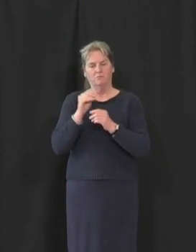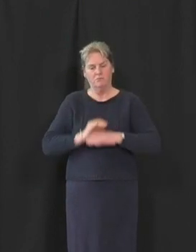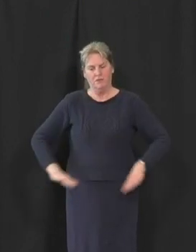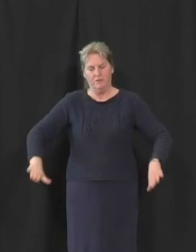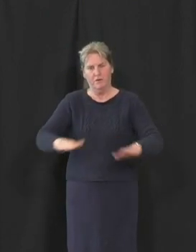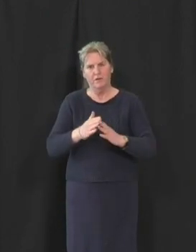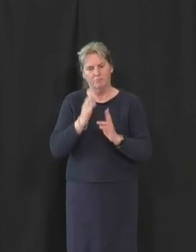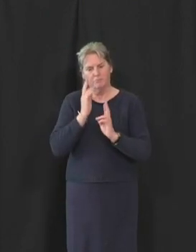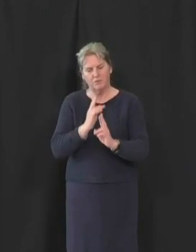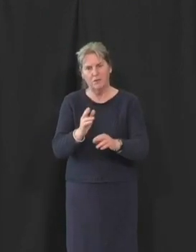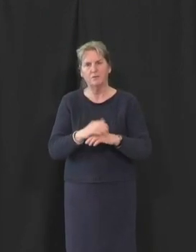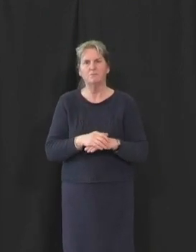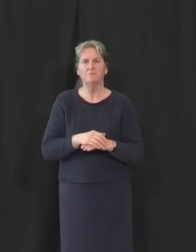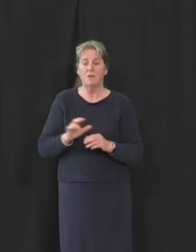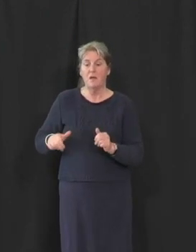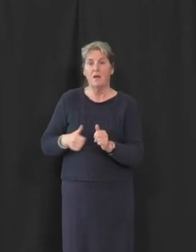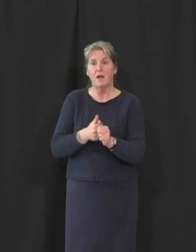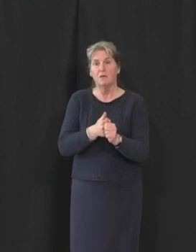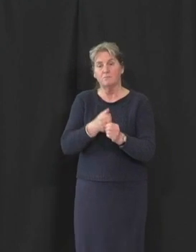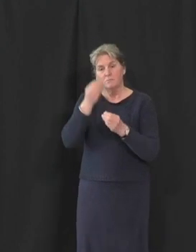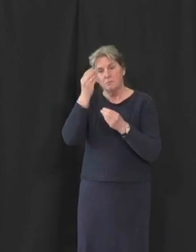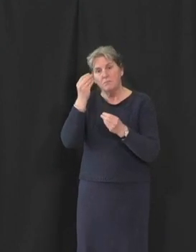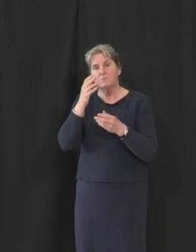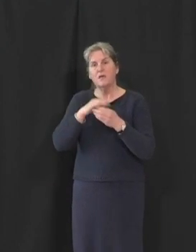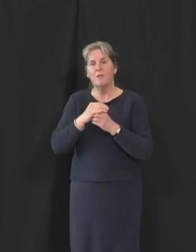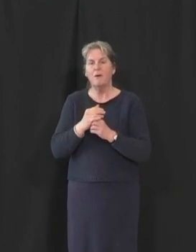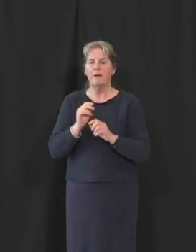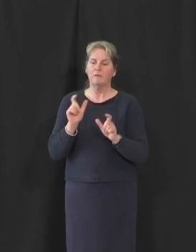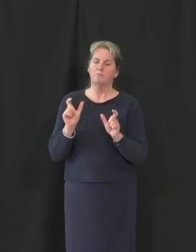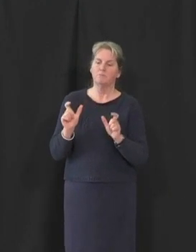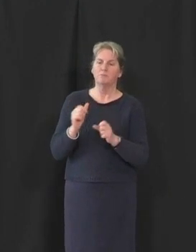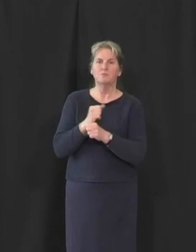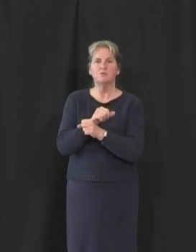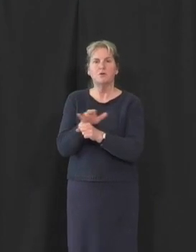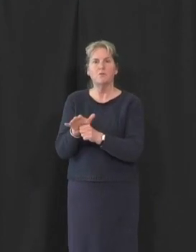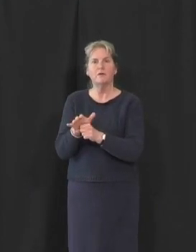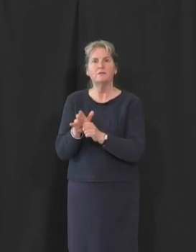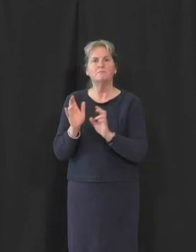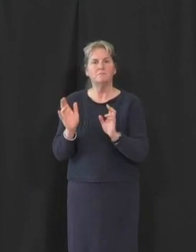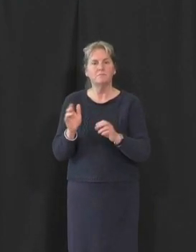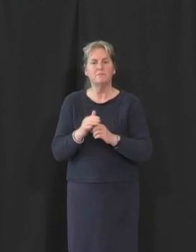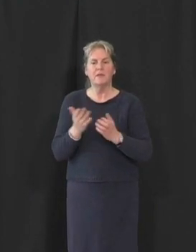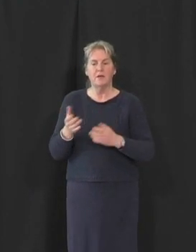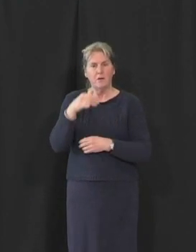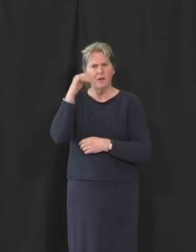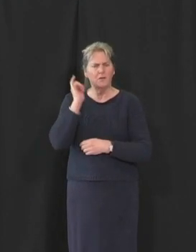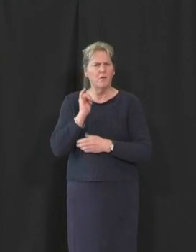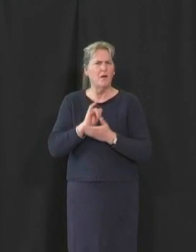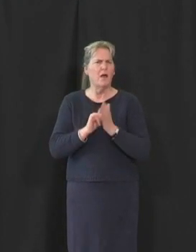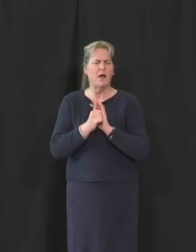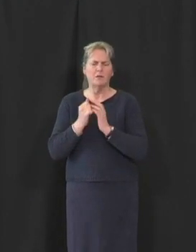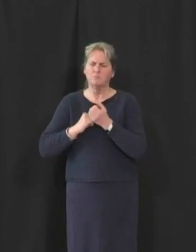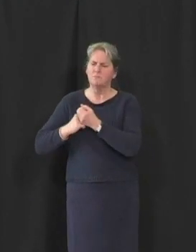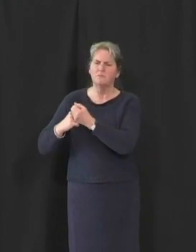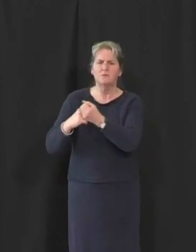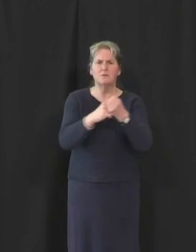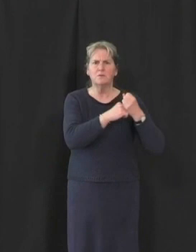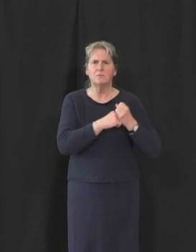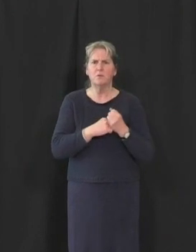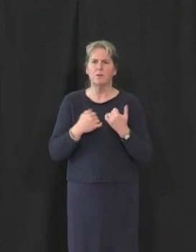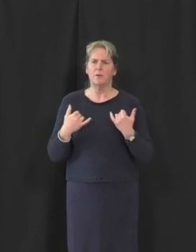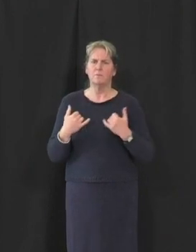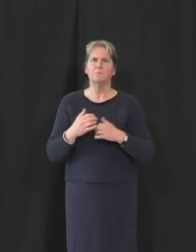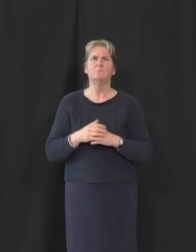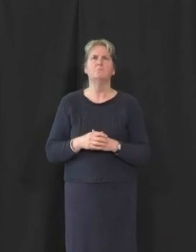important updates about government efforts to reduce the spread of COVID-19 in Yukon and how we are supporting Yukoners during this